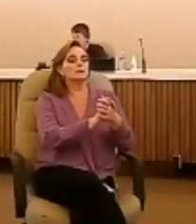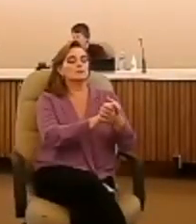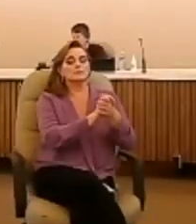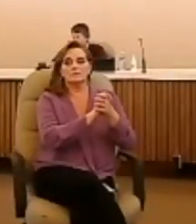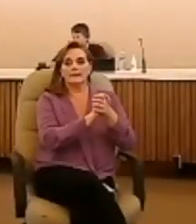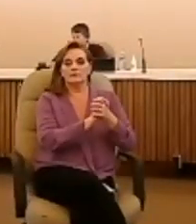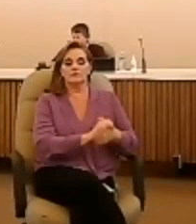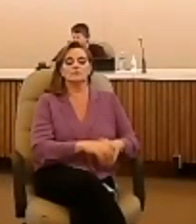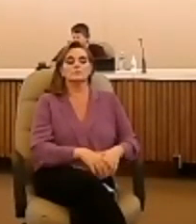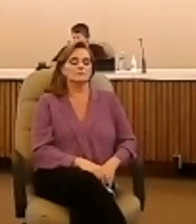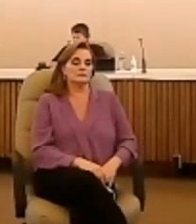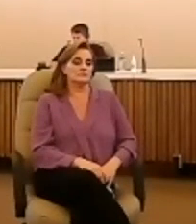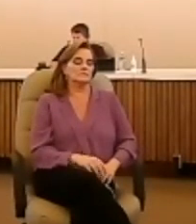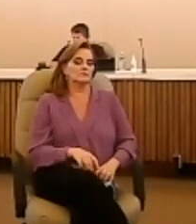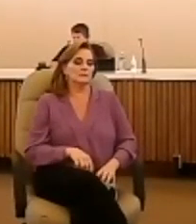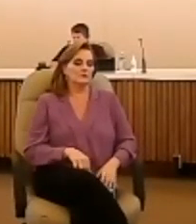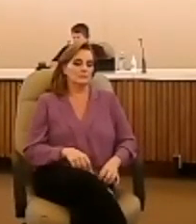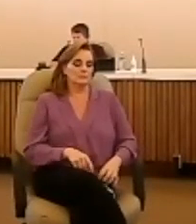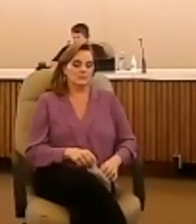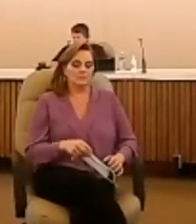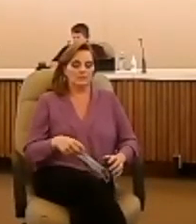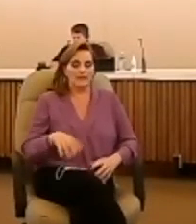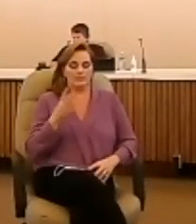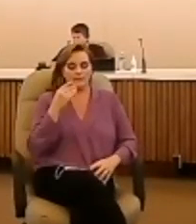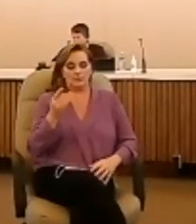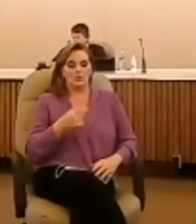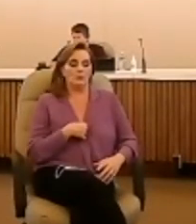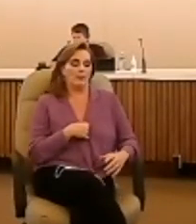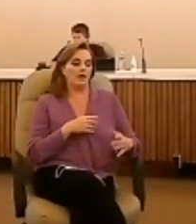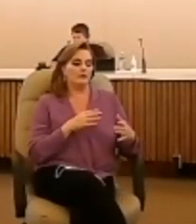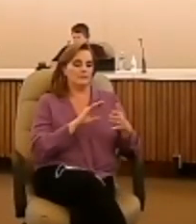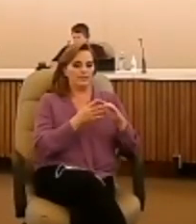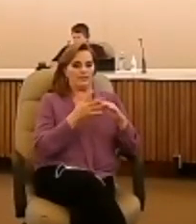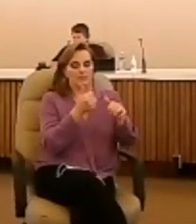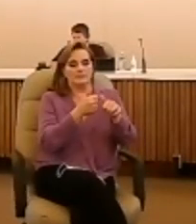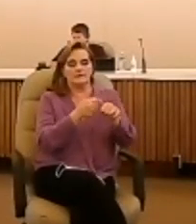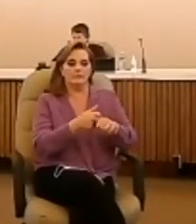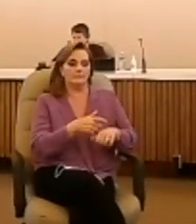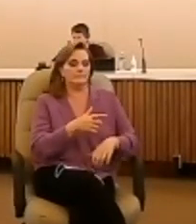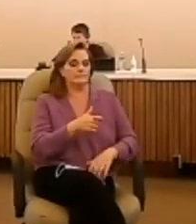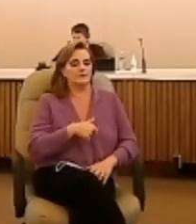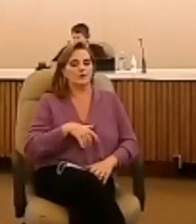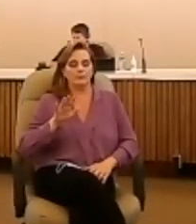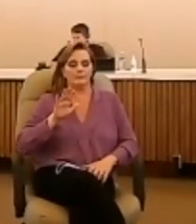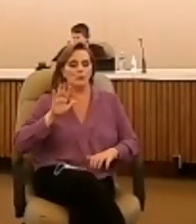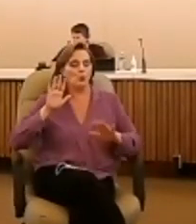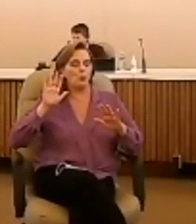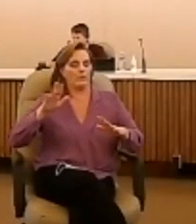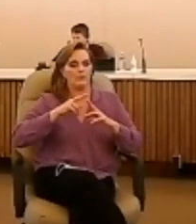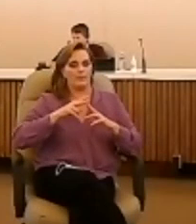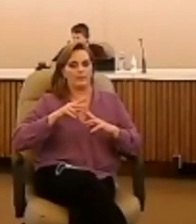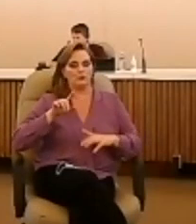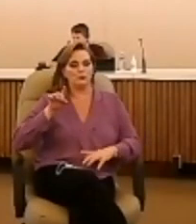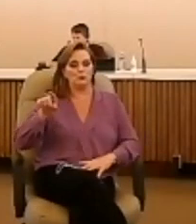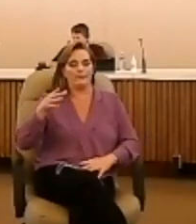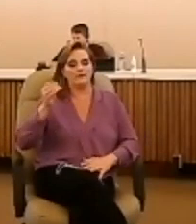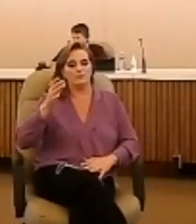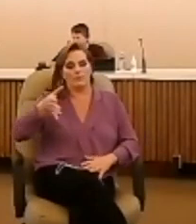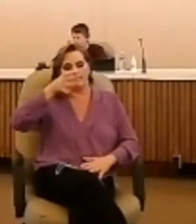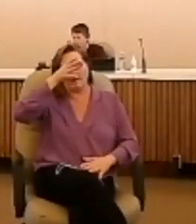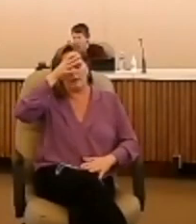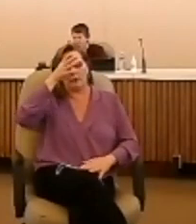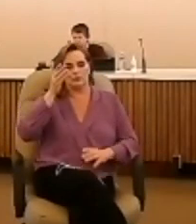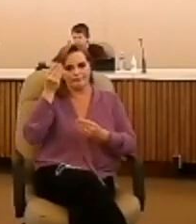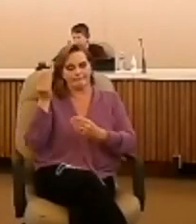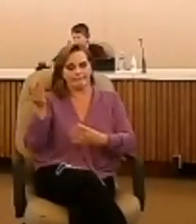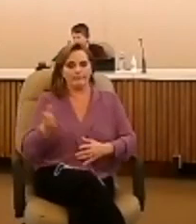Congratulations. I will say the town couldn't ask for better partners in you and your father. You know,